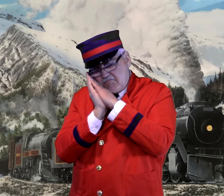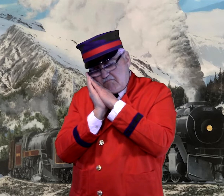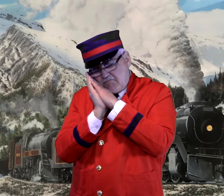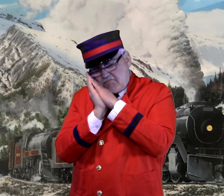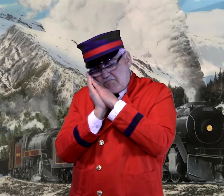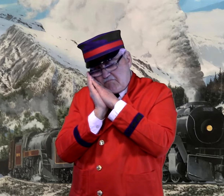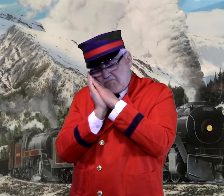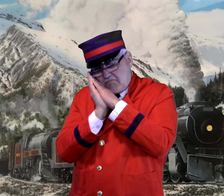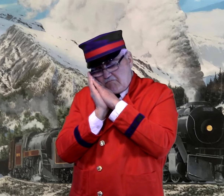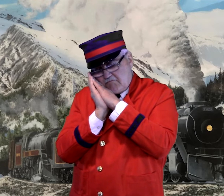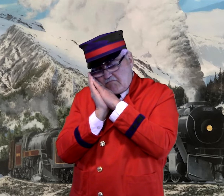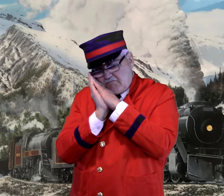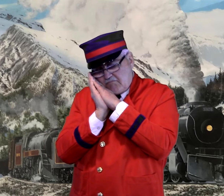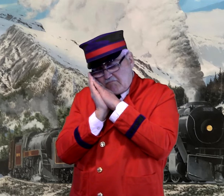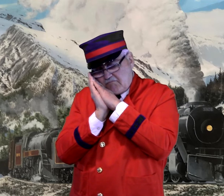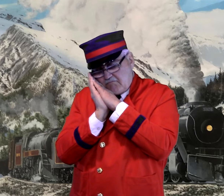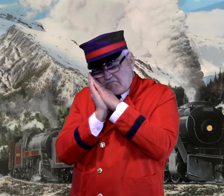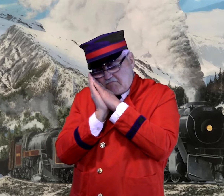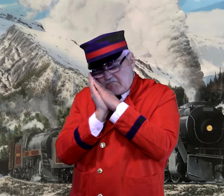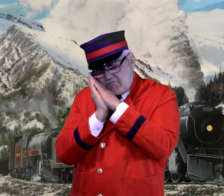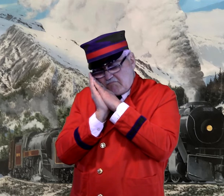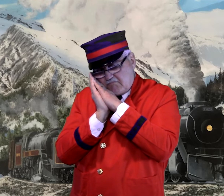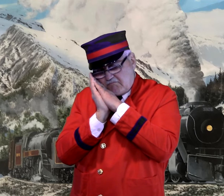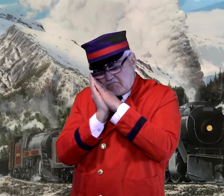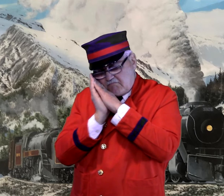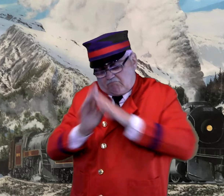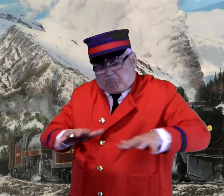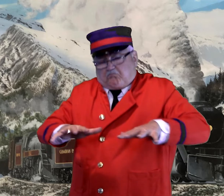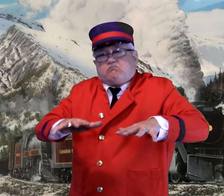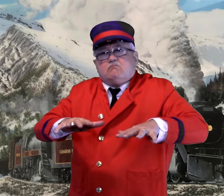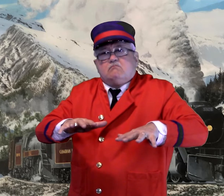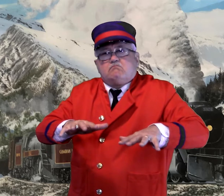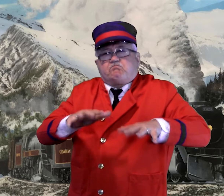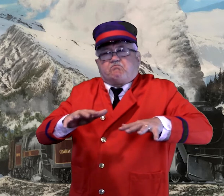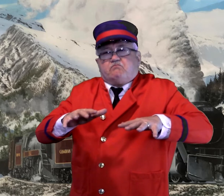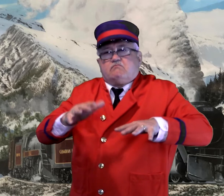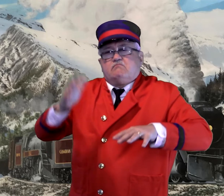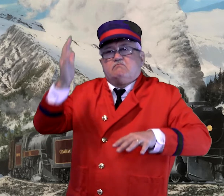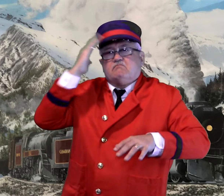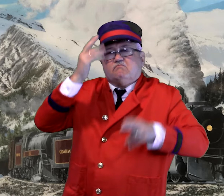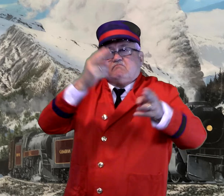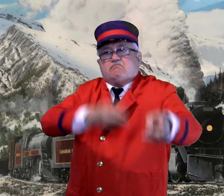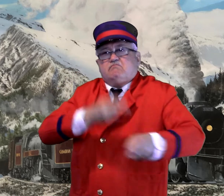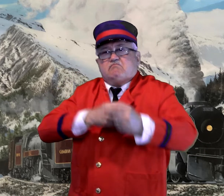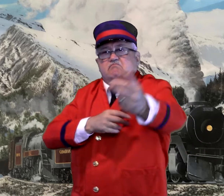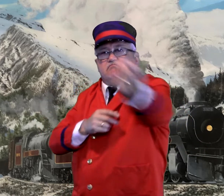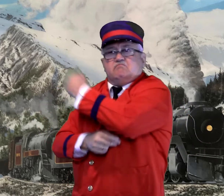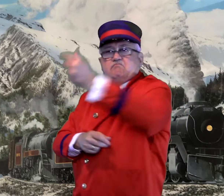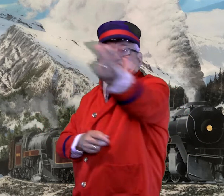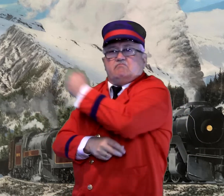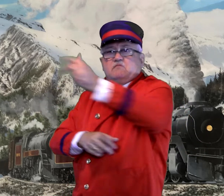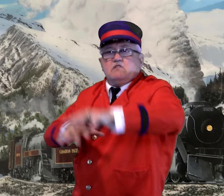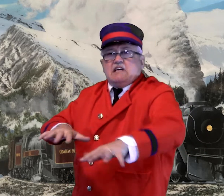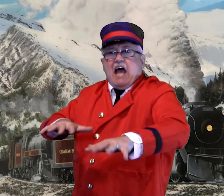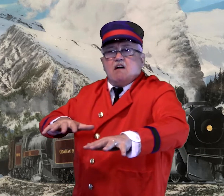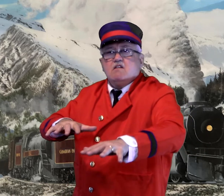coming to a stop. The students remained in their beds, and when